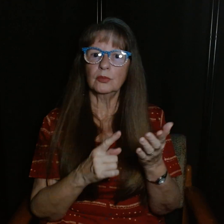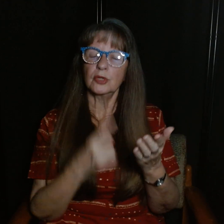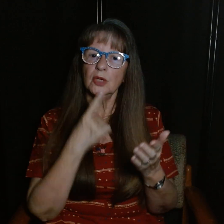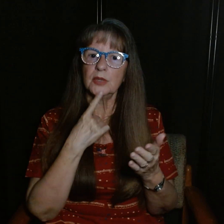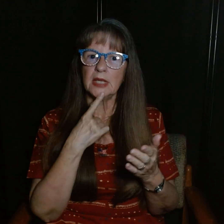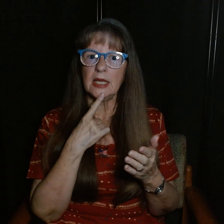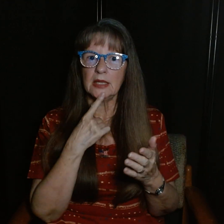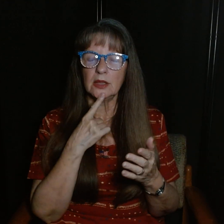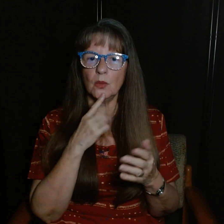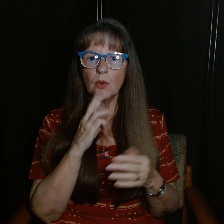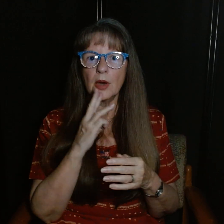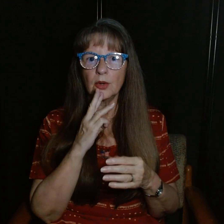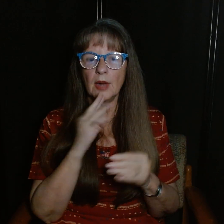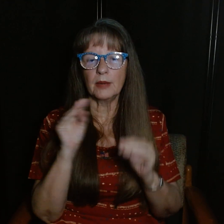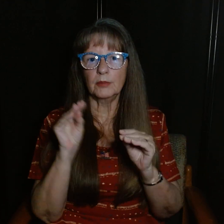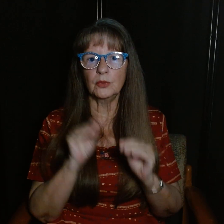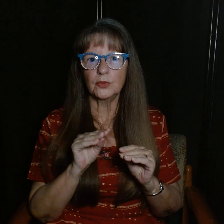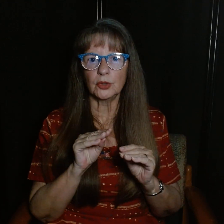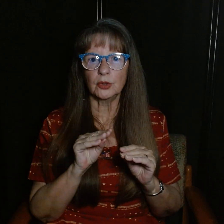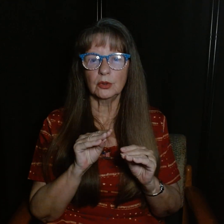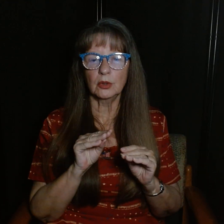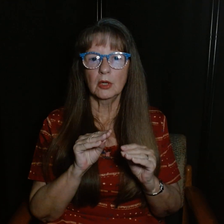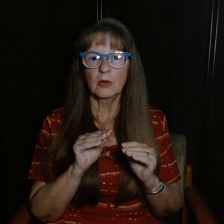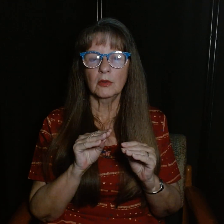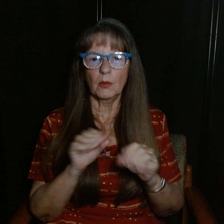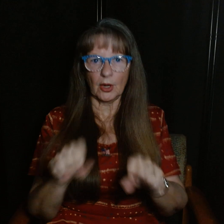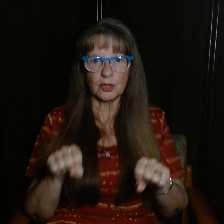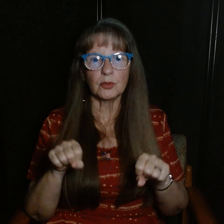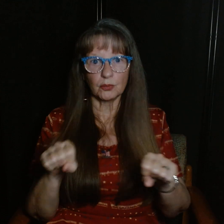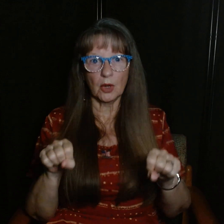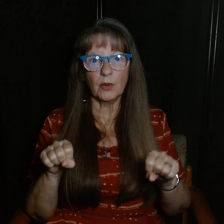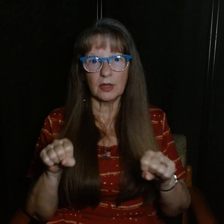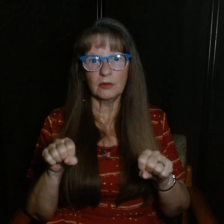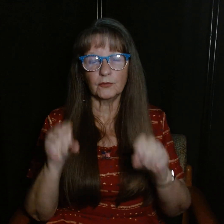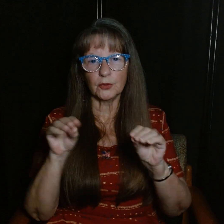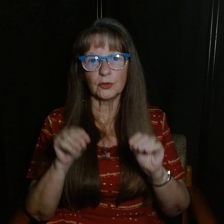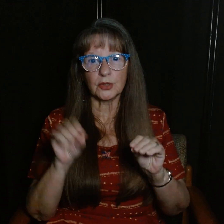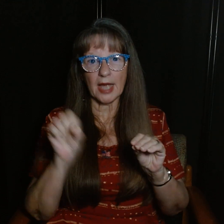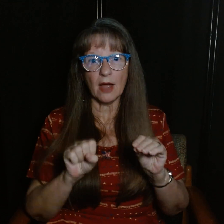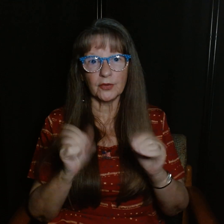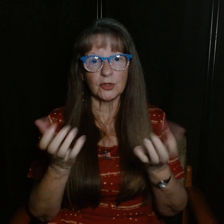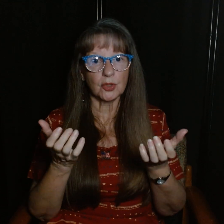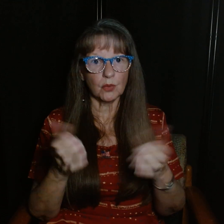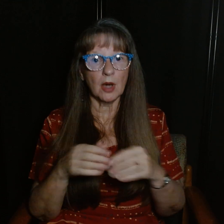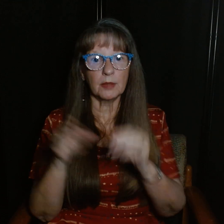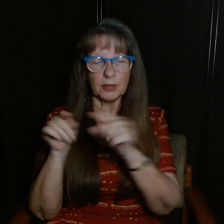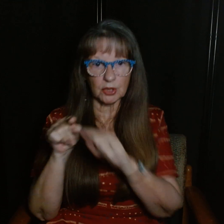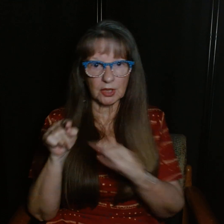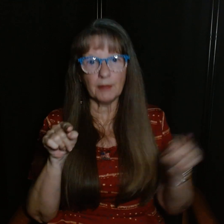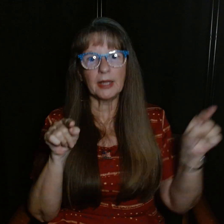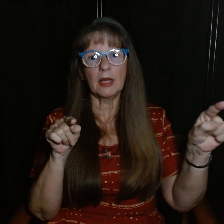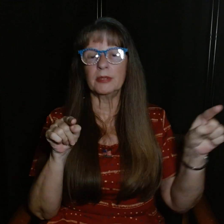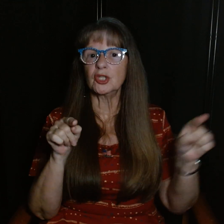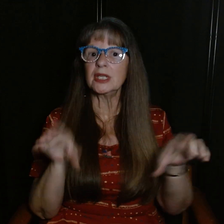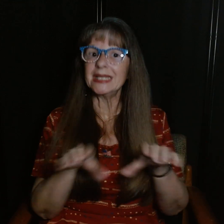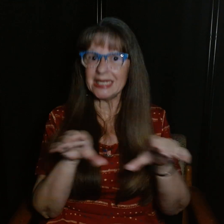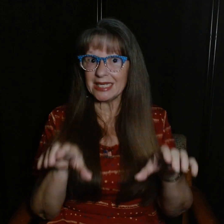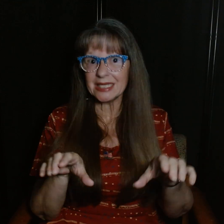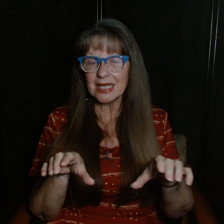she was saying that the water had moved her while she was rowing further south than she wanted, but she got back up and she did it. And